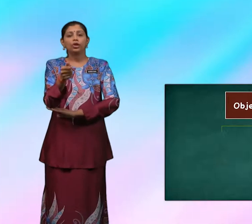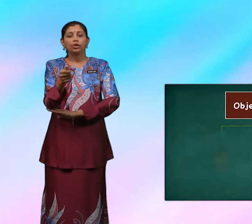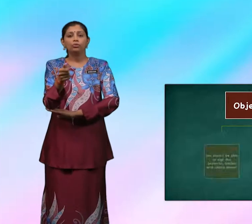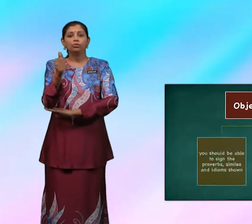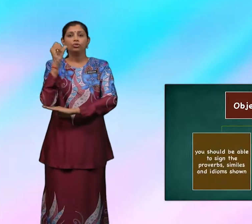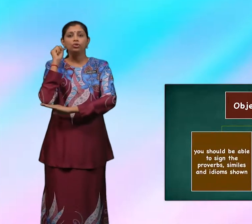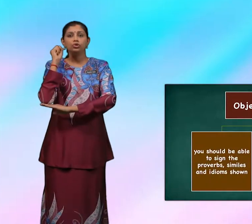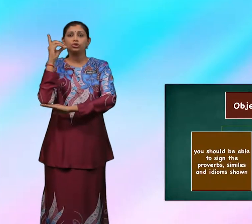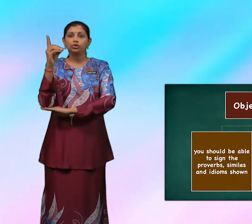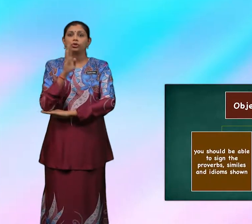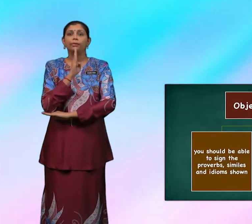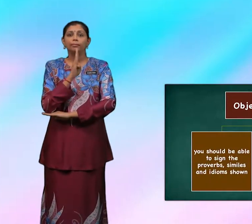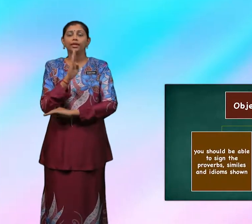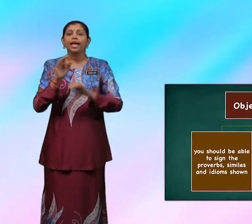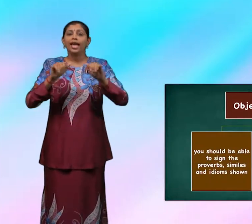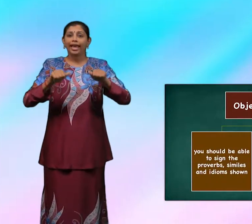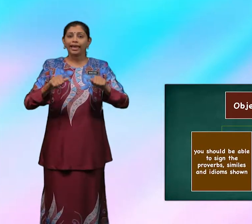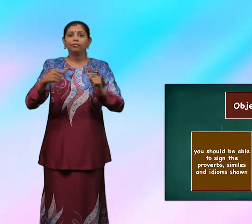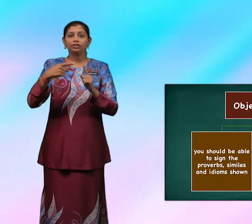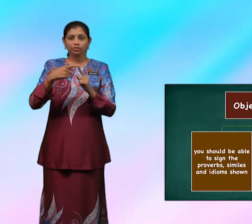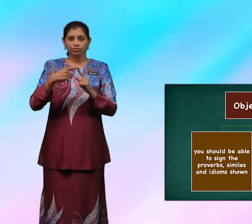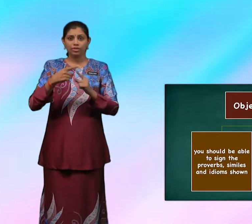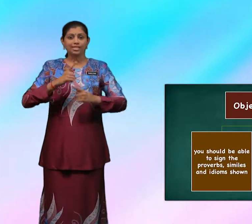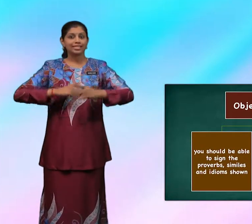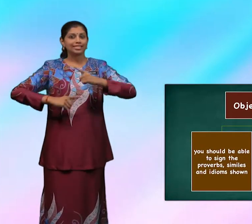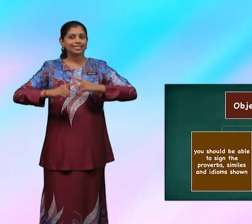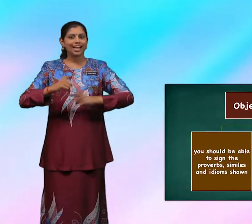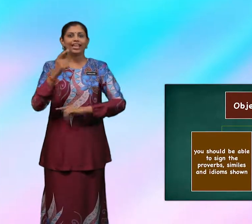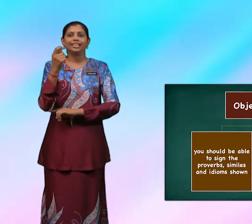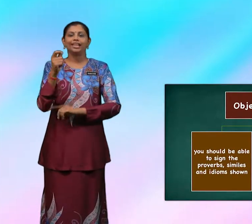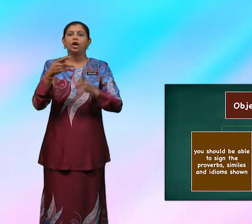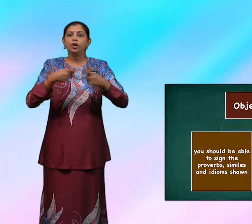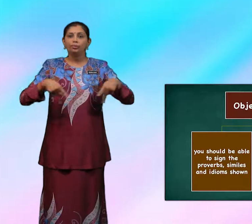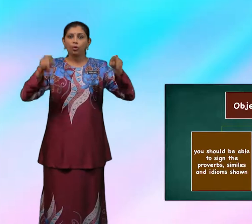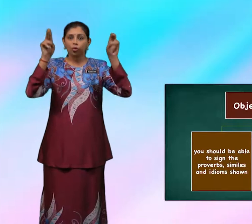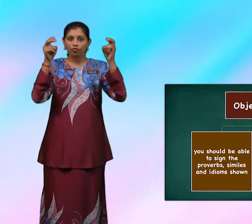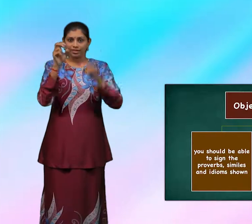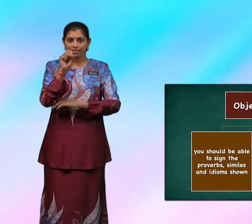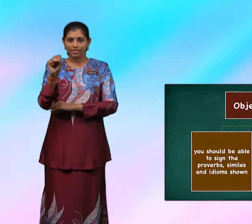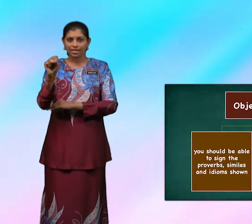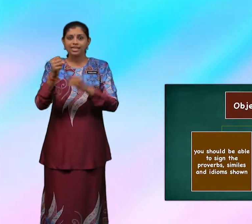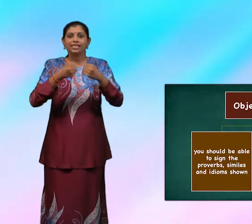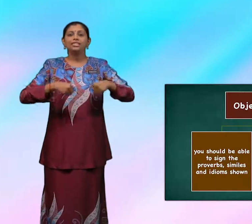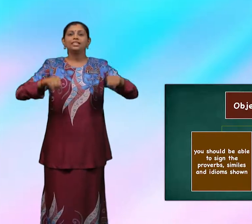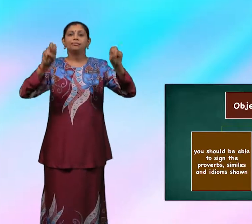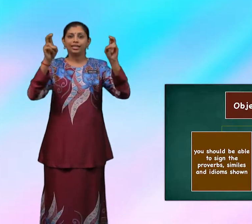you should be able to sign the proverbs,